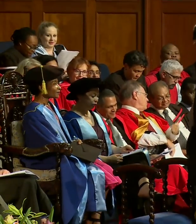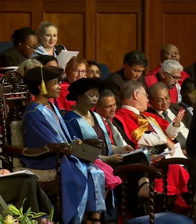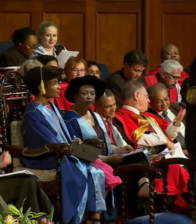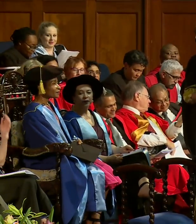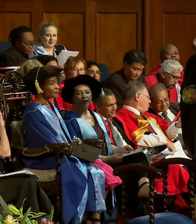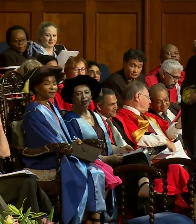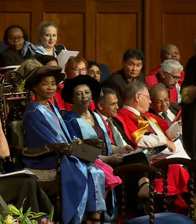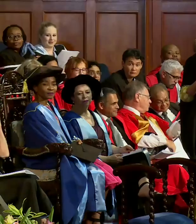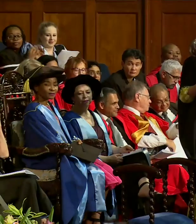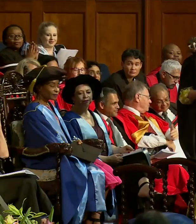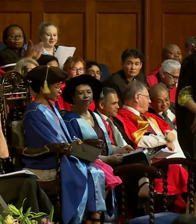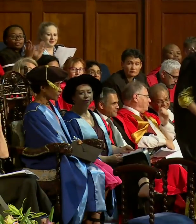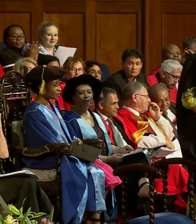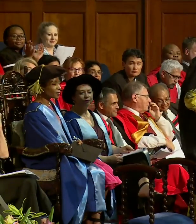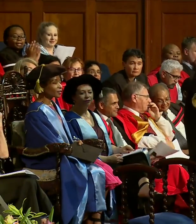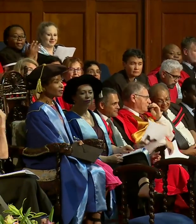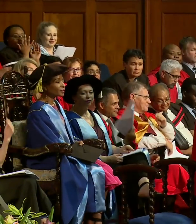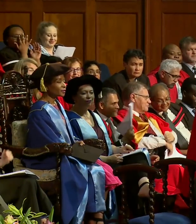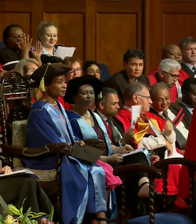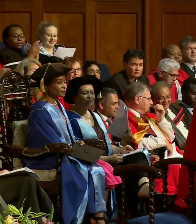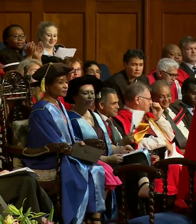Kristen van Beek.